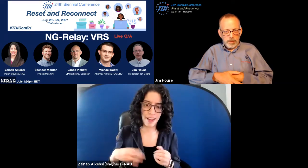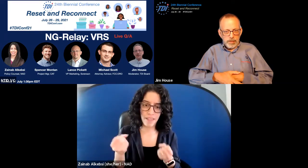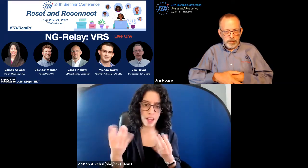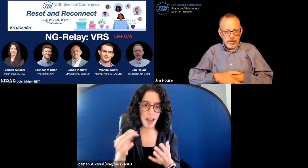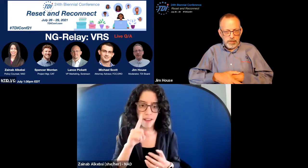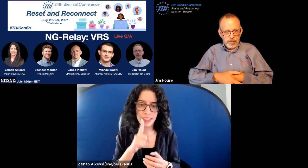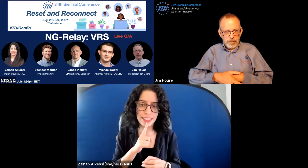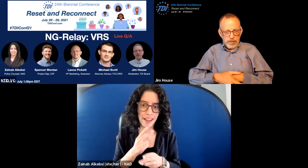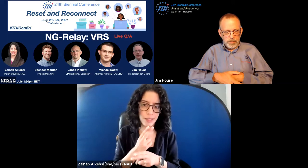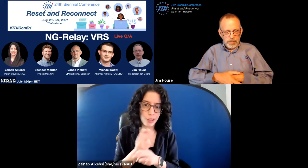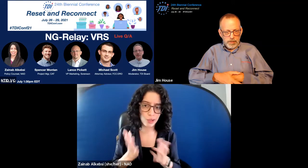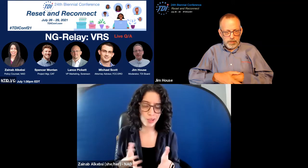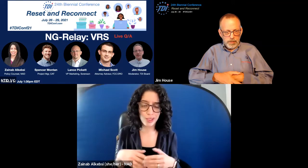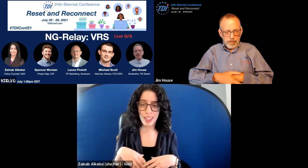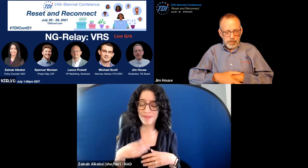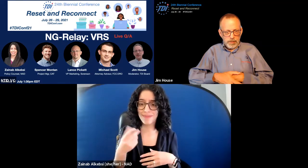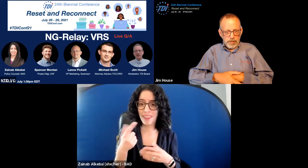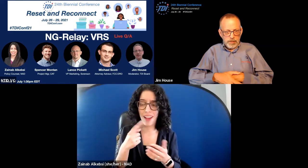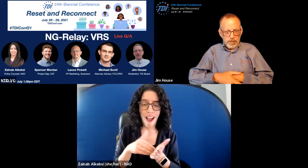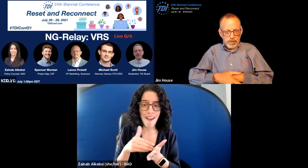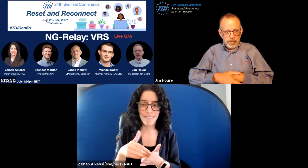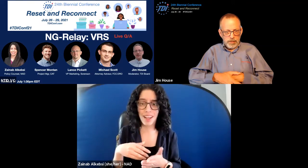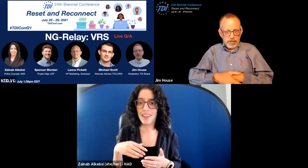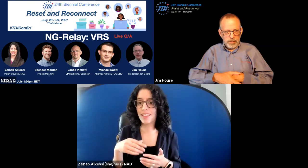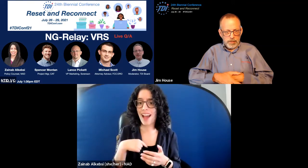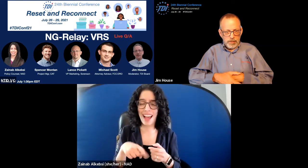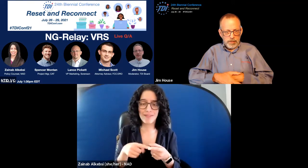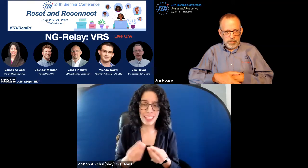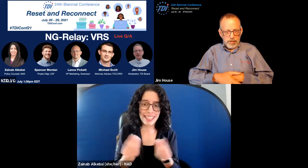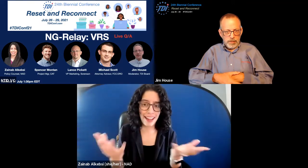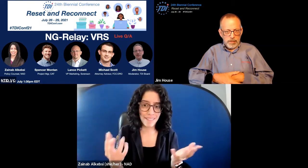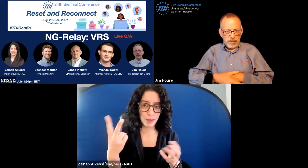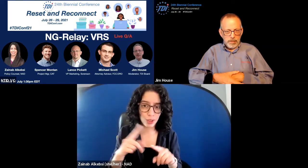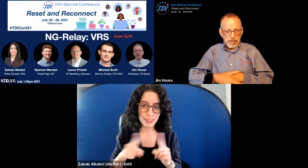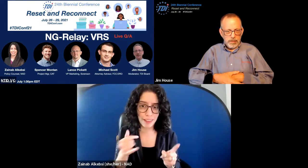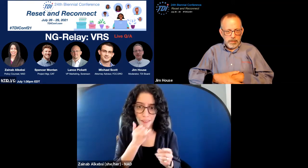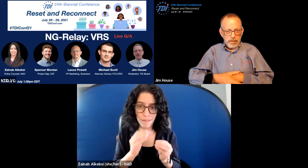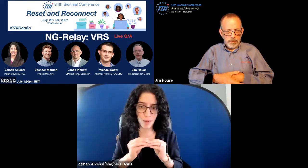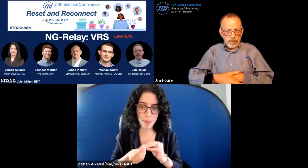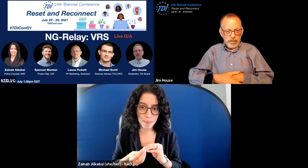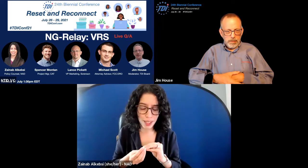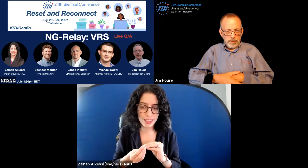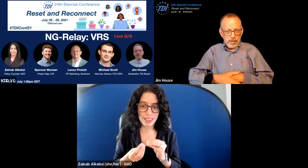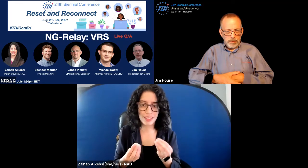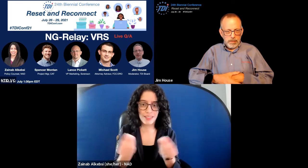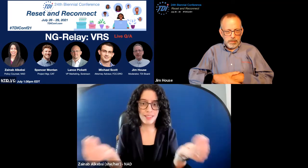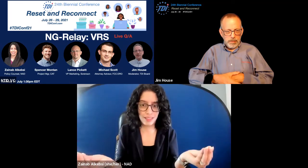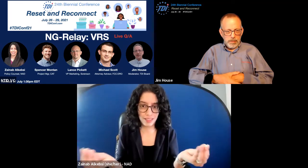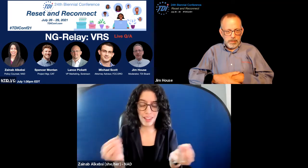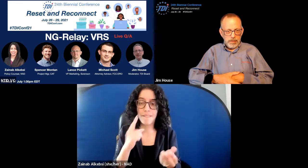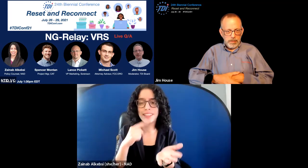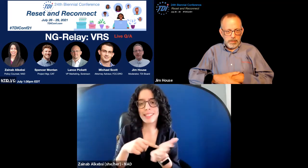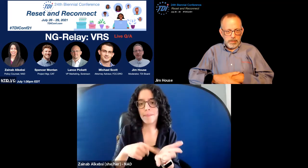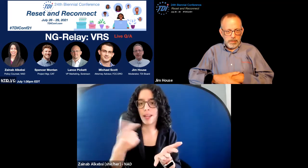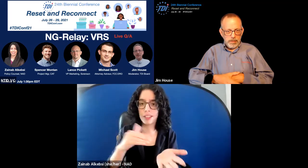be absolutely beneficial for all of these deaf and hard of hearing consumers. Often I have to give out 2 or 3 different